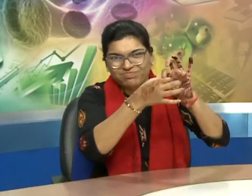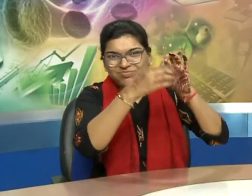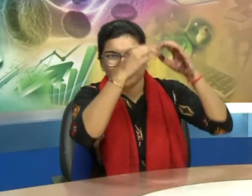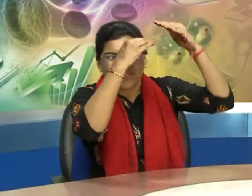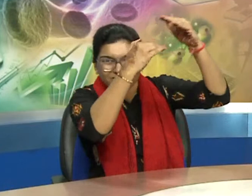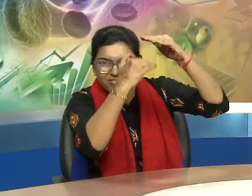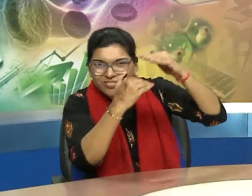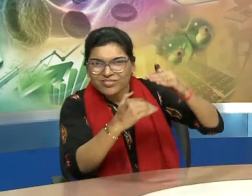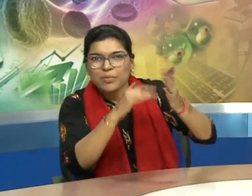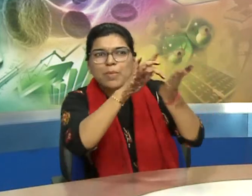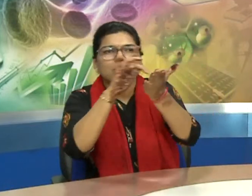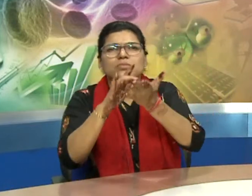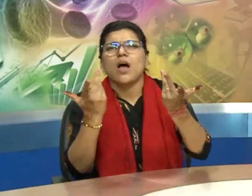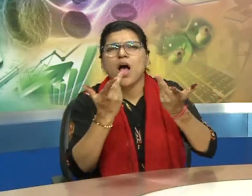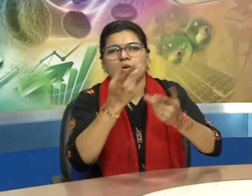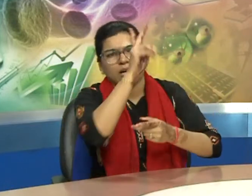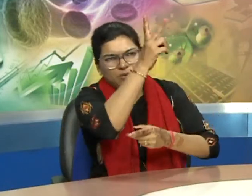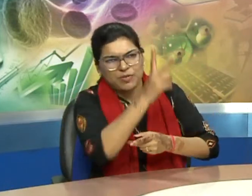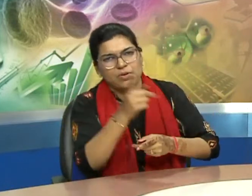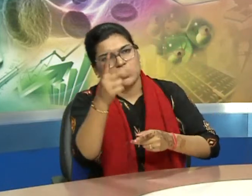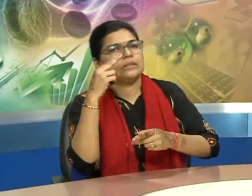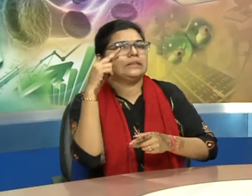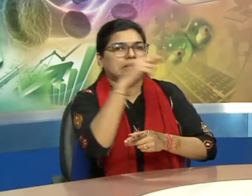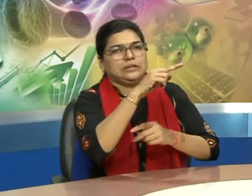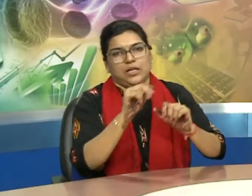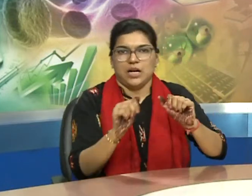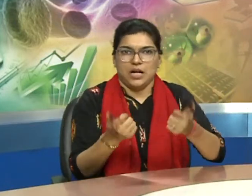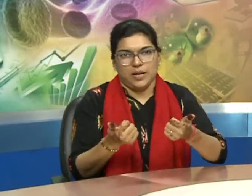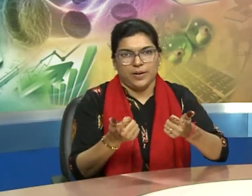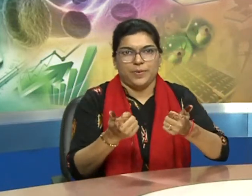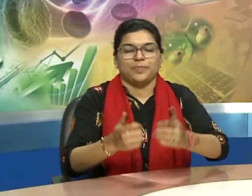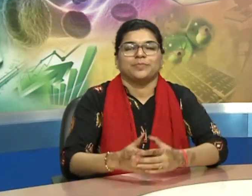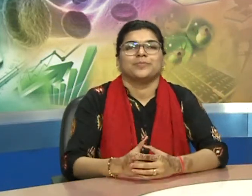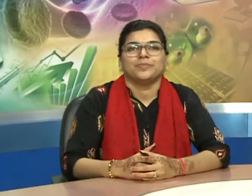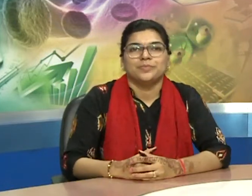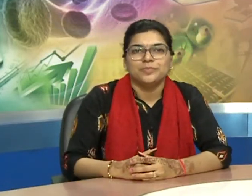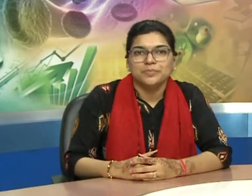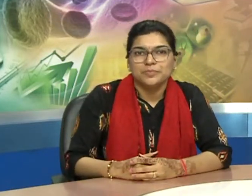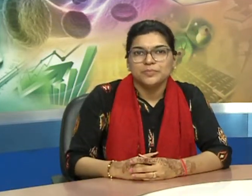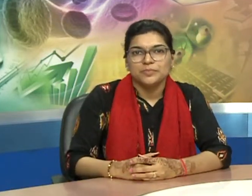And these are also some academic institutions names list. You can also have a look at it all.